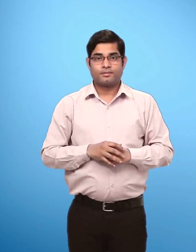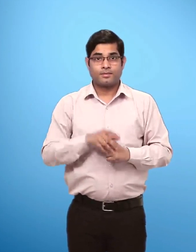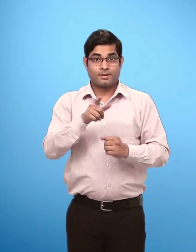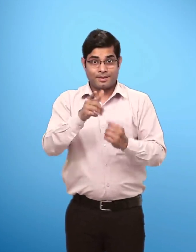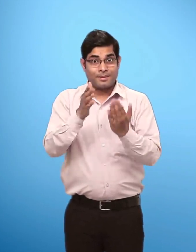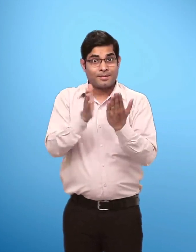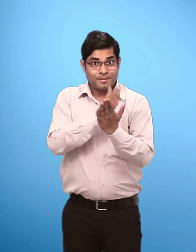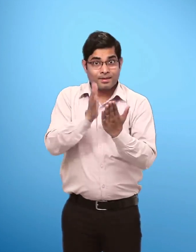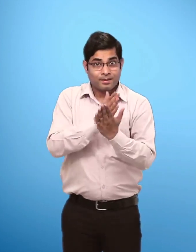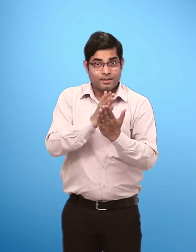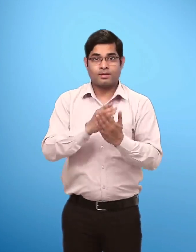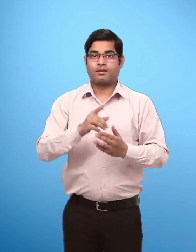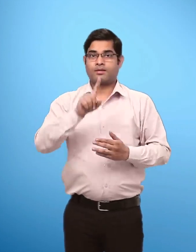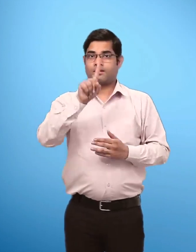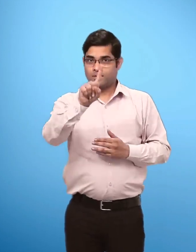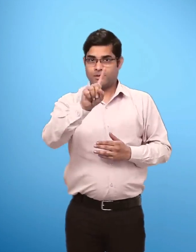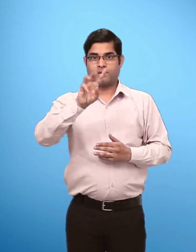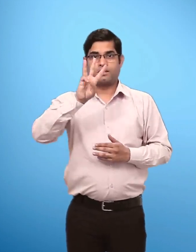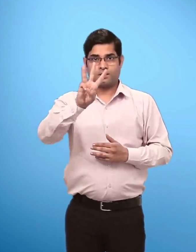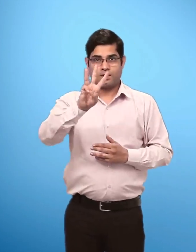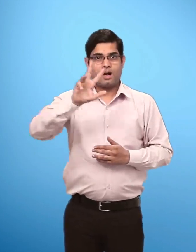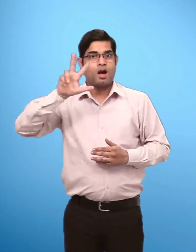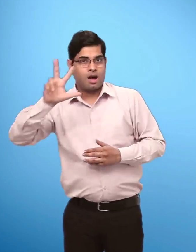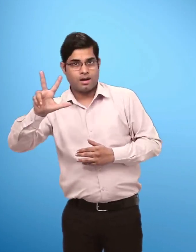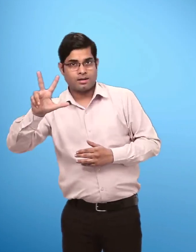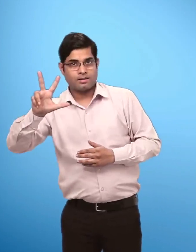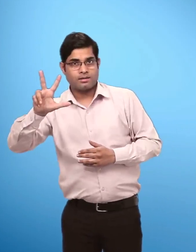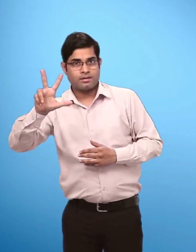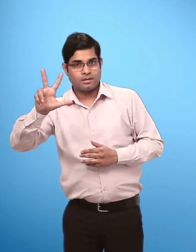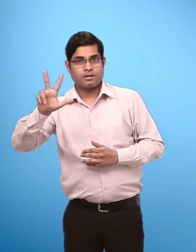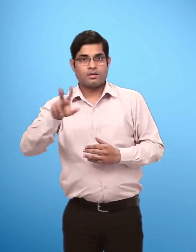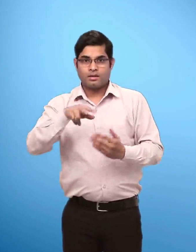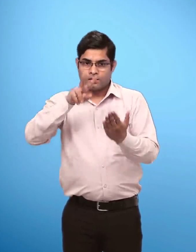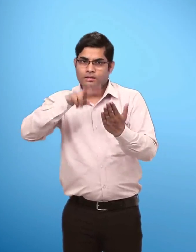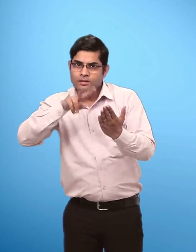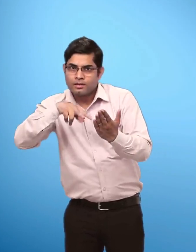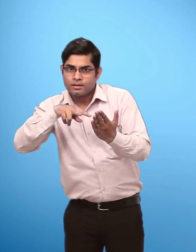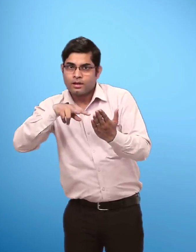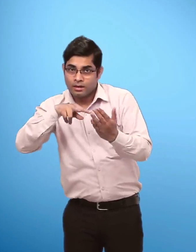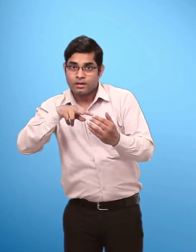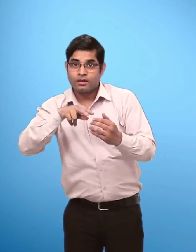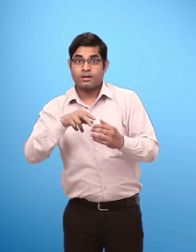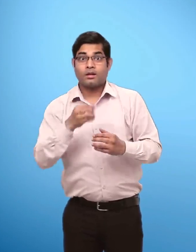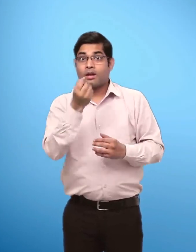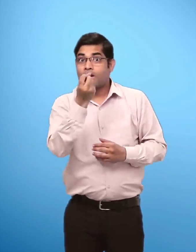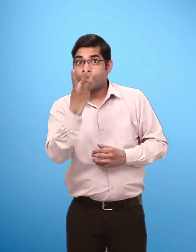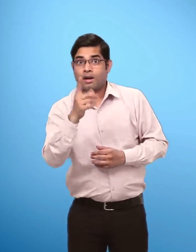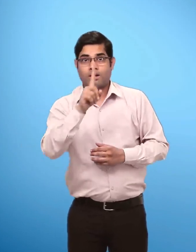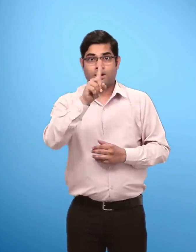Refer to page number 138 to develop understanding of numbers